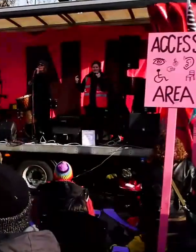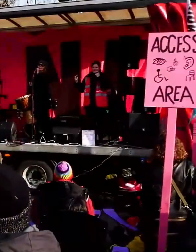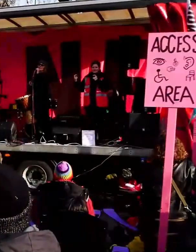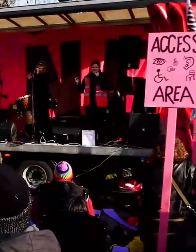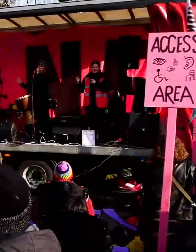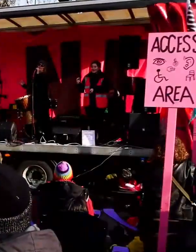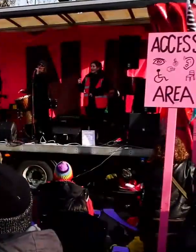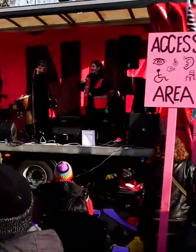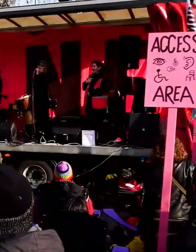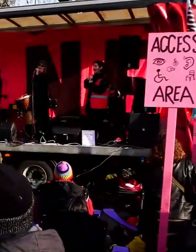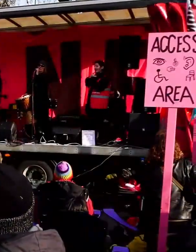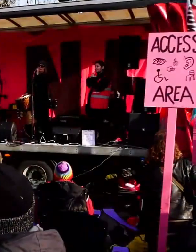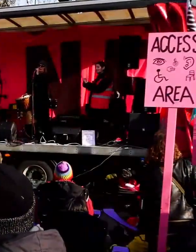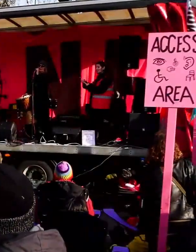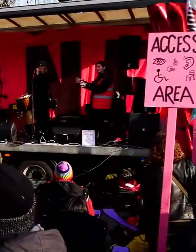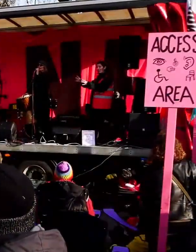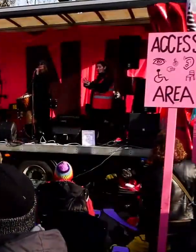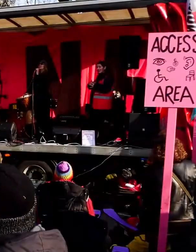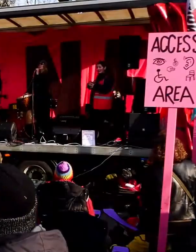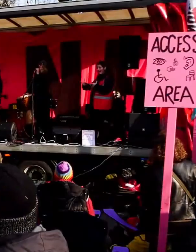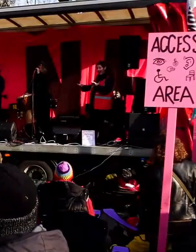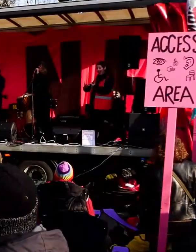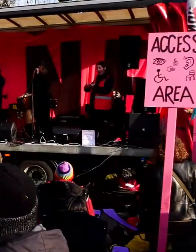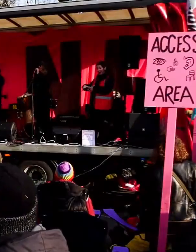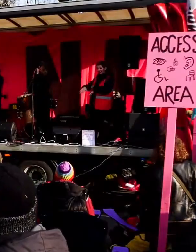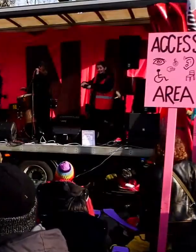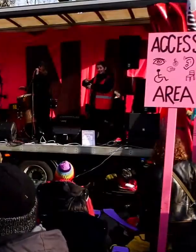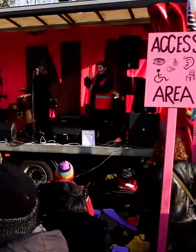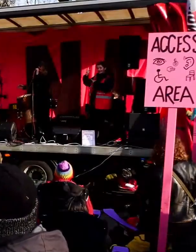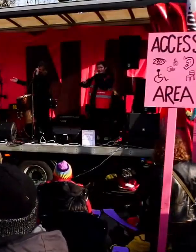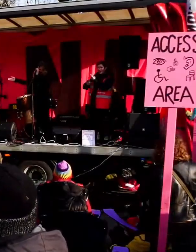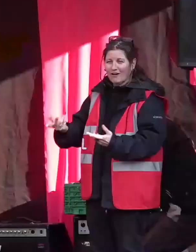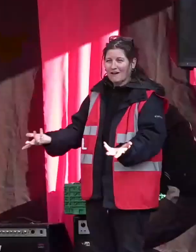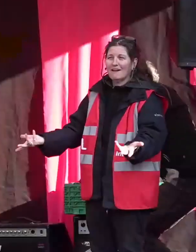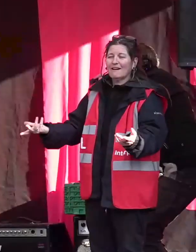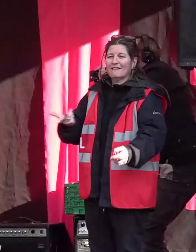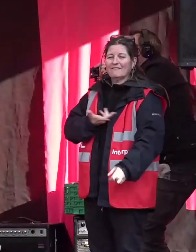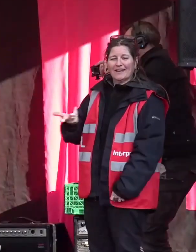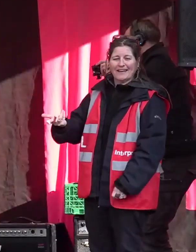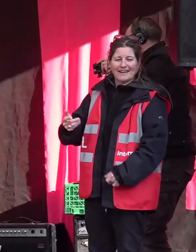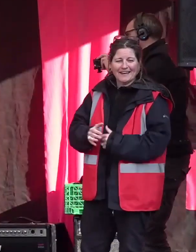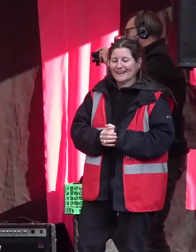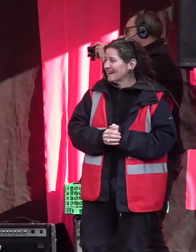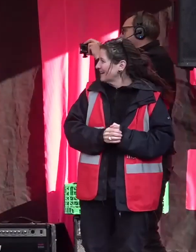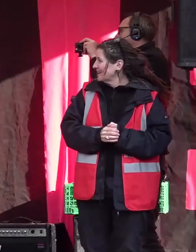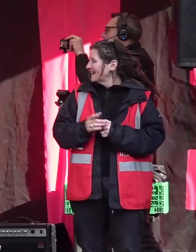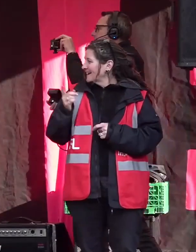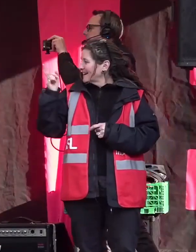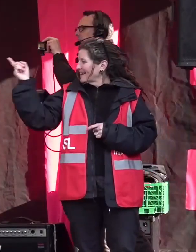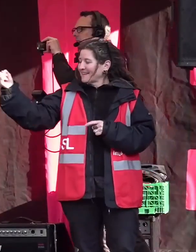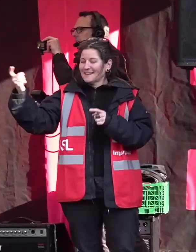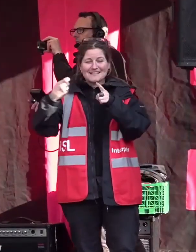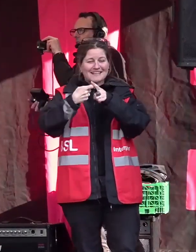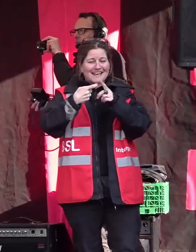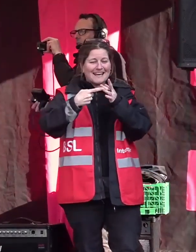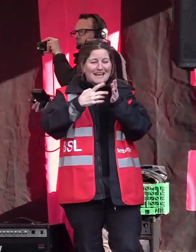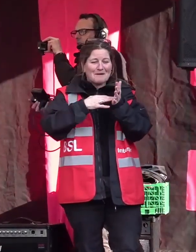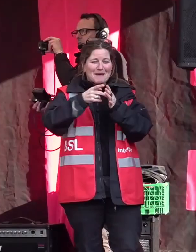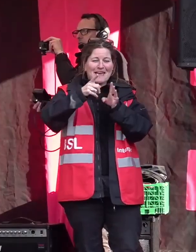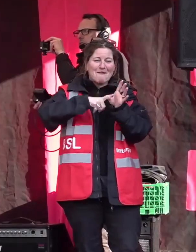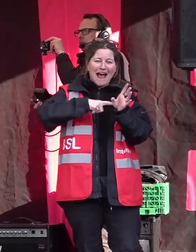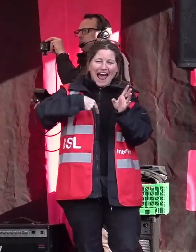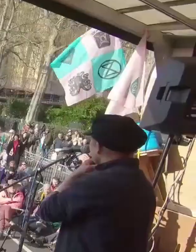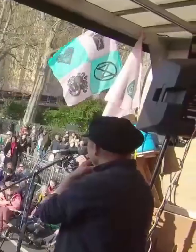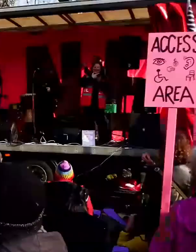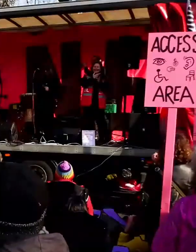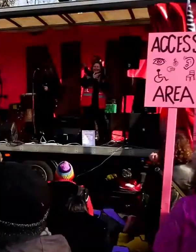I already told him how we were going to do this song. God. This is Kimmy Way, who's our tambourine player.